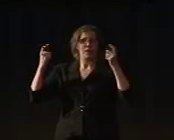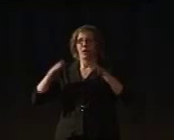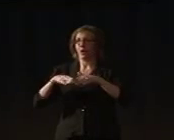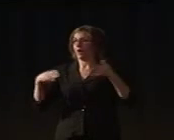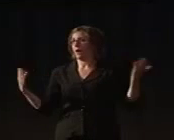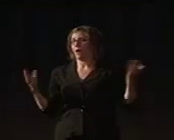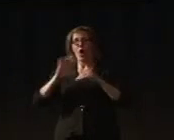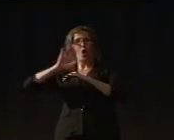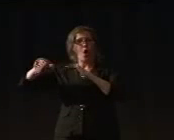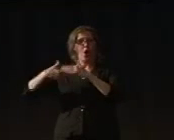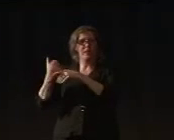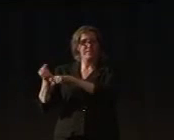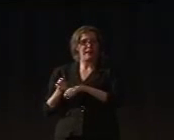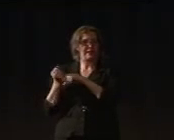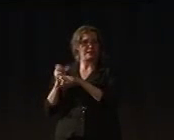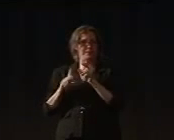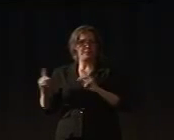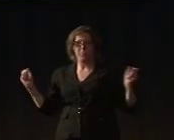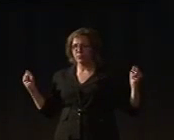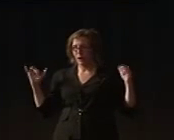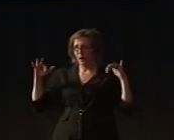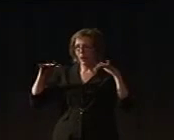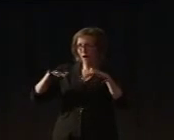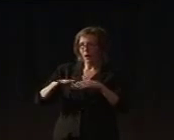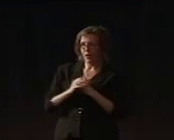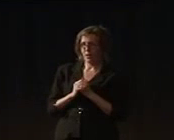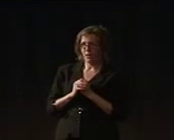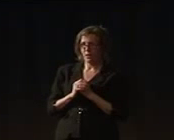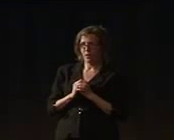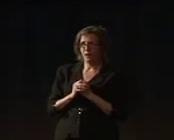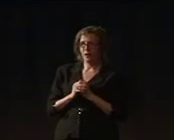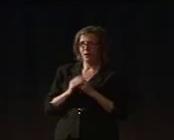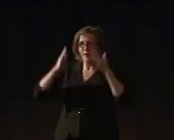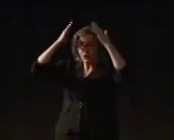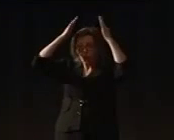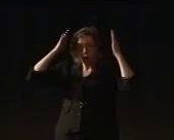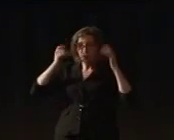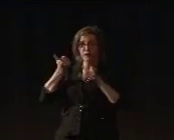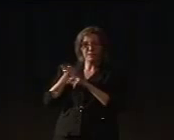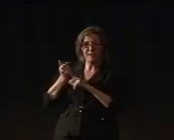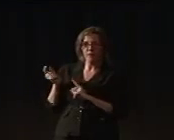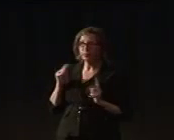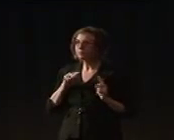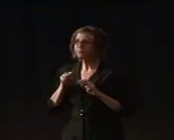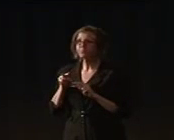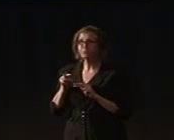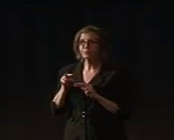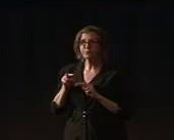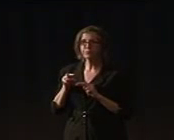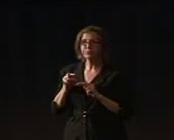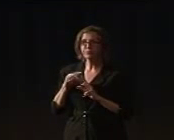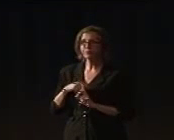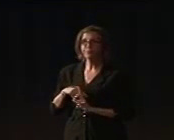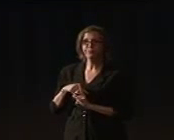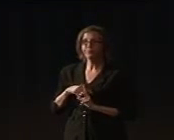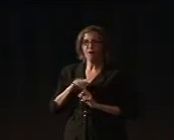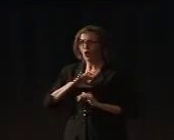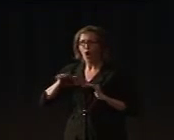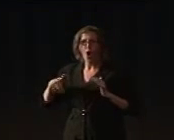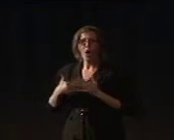all of the Venice people were there, the cardinal was there, a sort of fountain of jewels